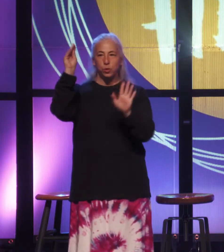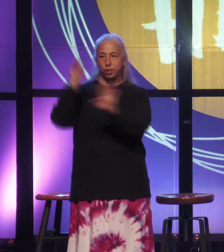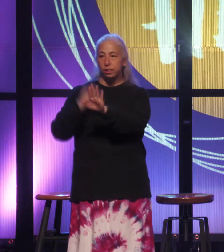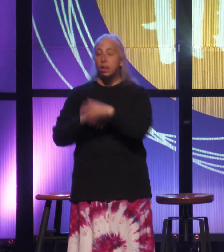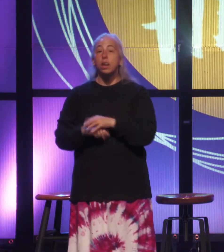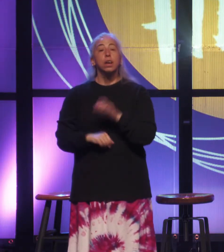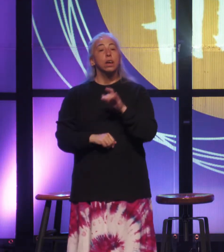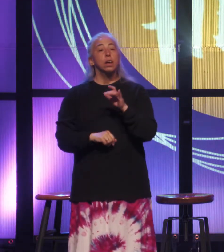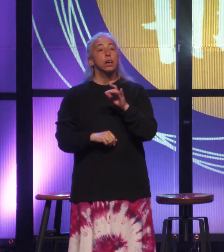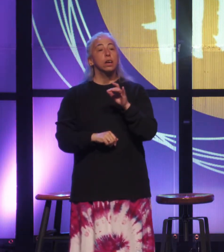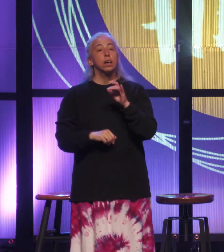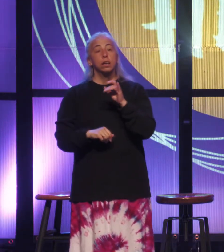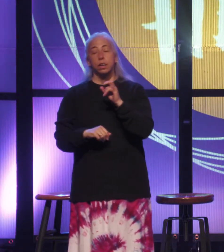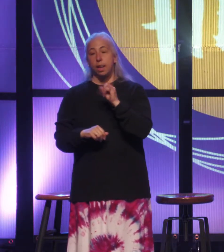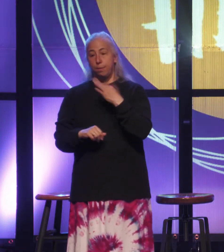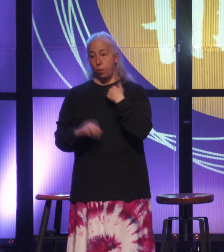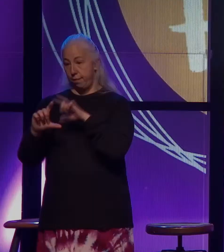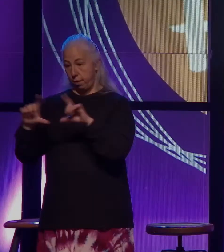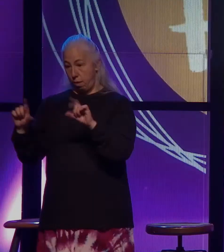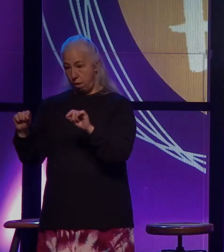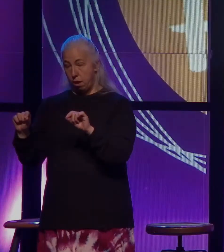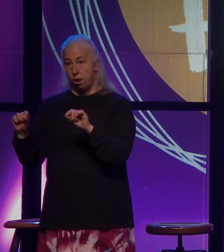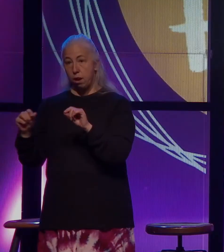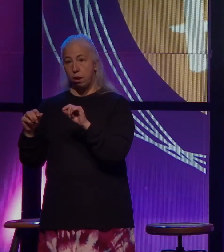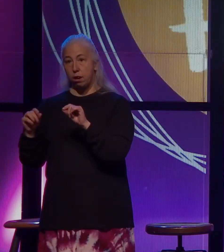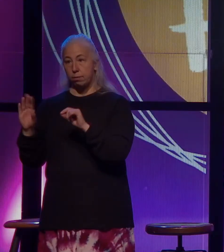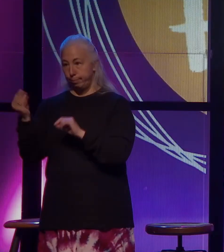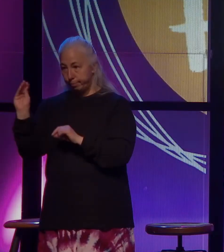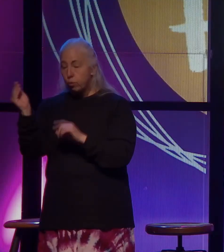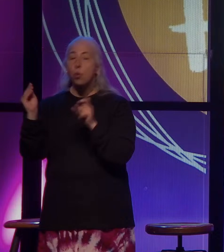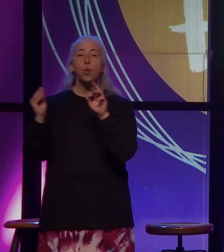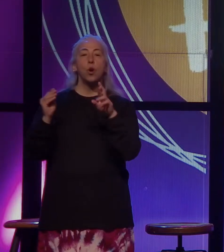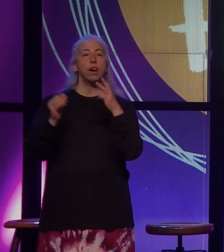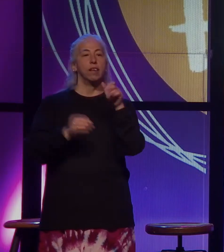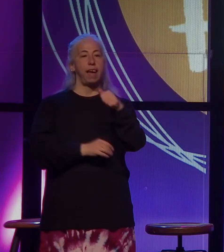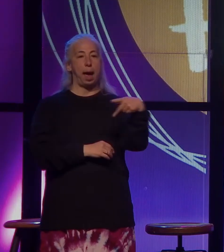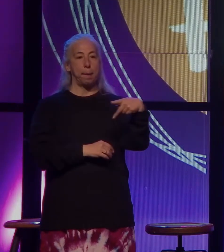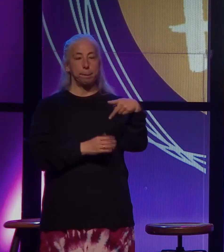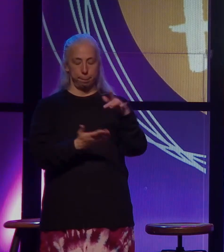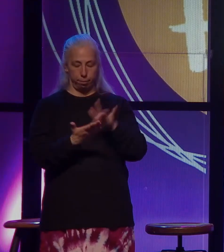app, you can go ahead and click on the Connect card. This card is for everyone to fill out